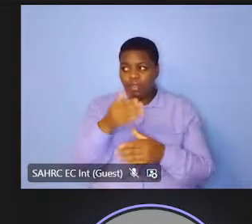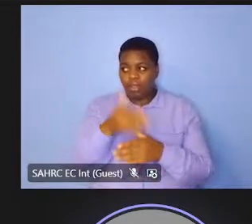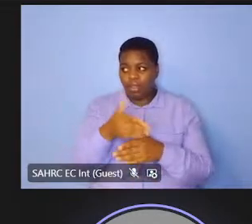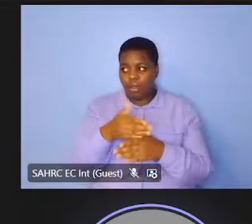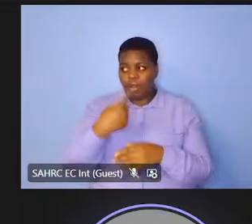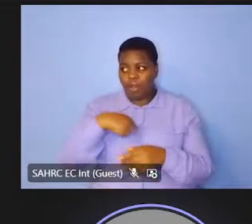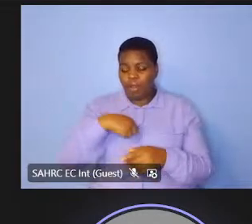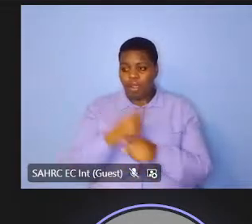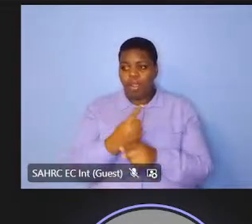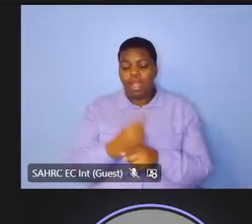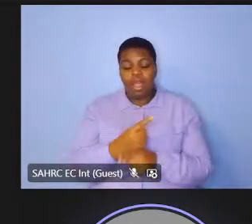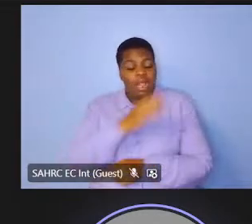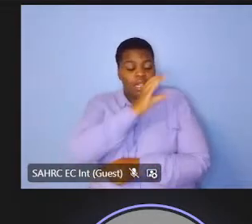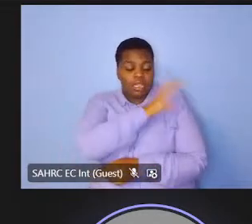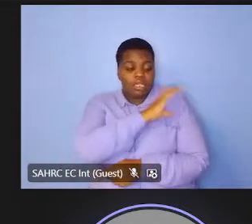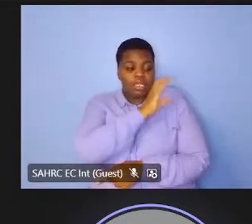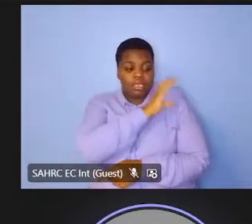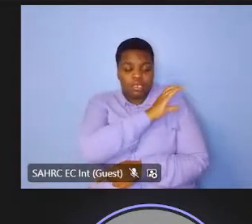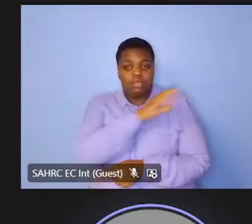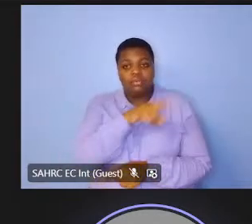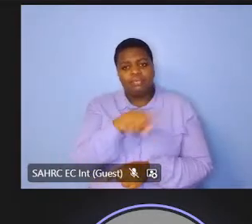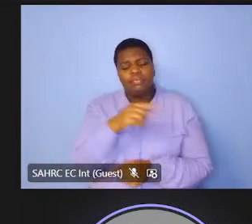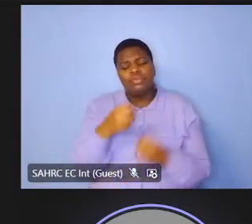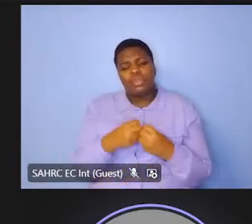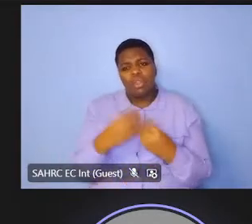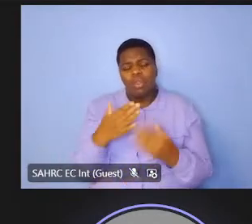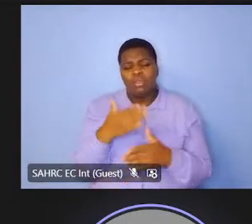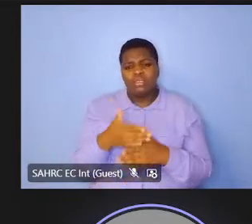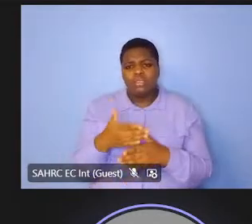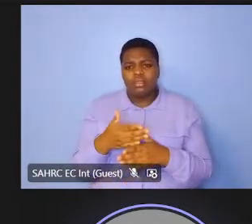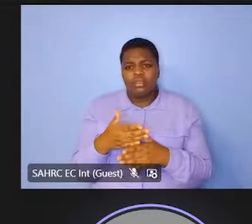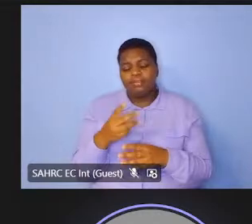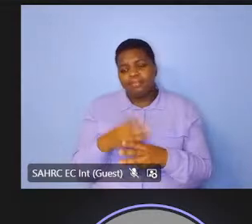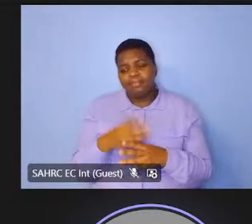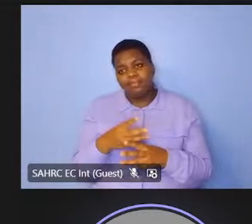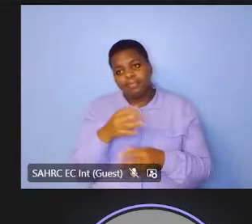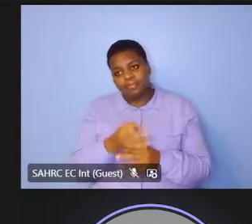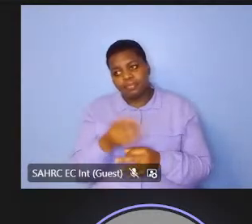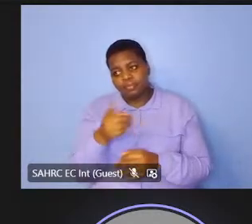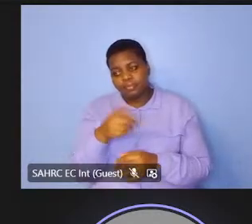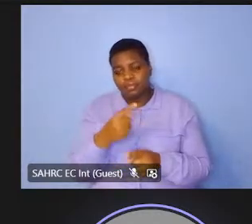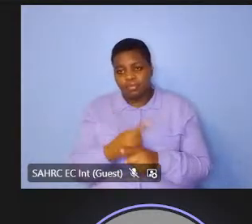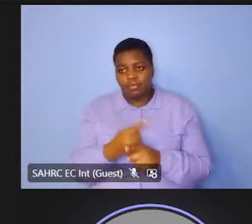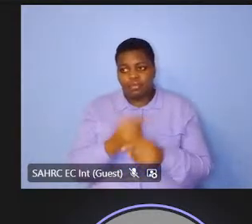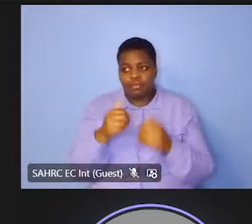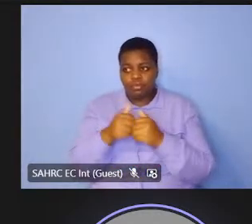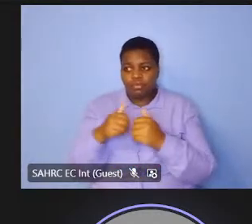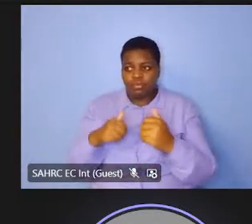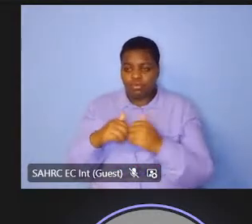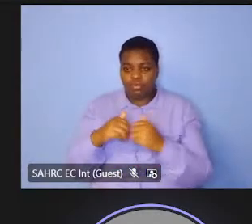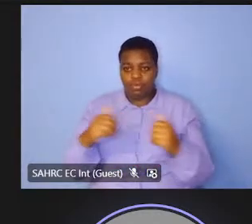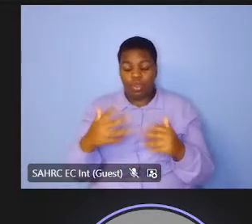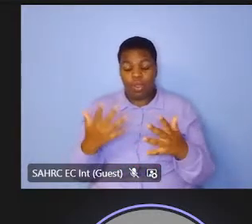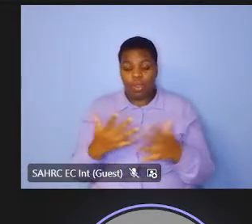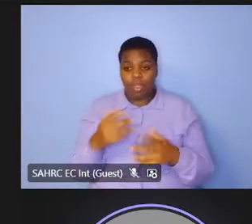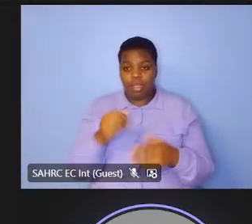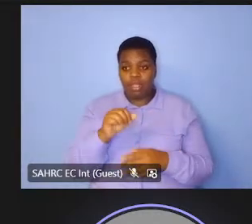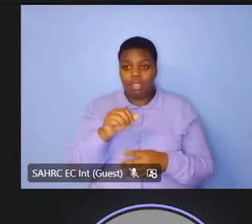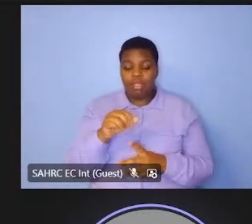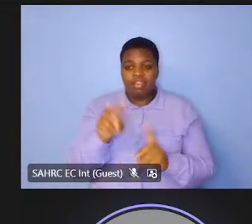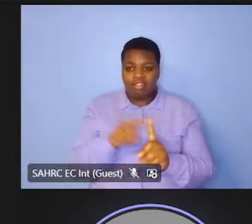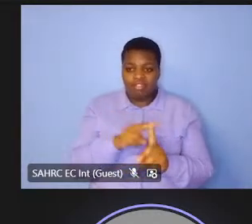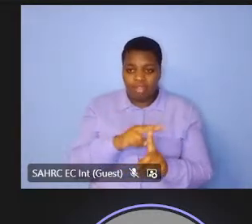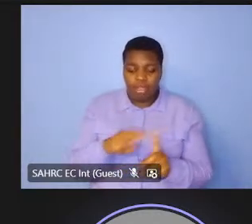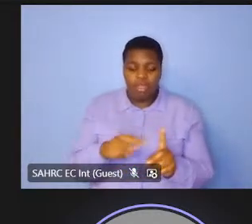walk-in clinics, and a lot of the time parents approach us in instances of discrimination and violence on the basis of